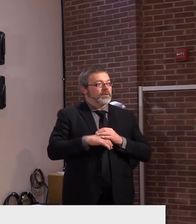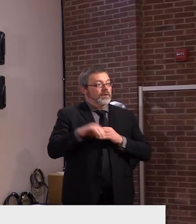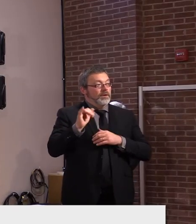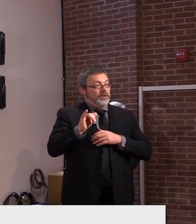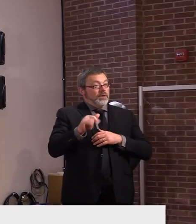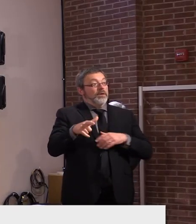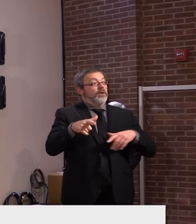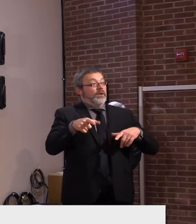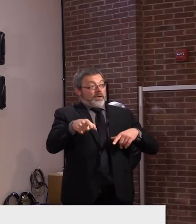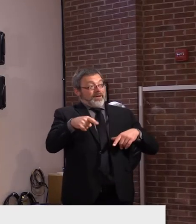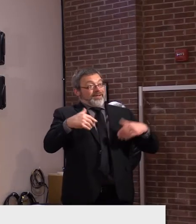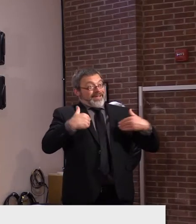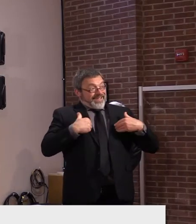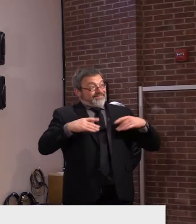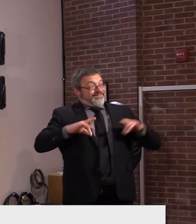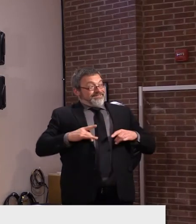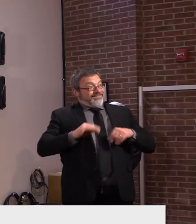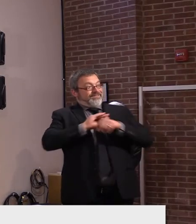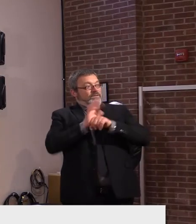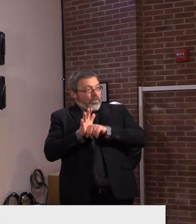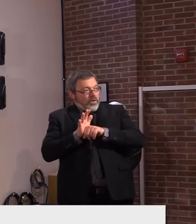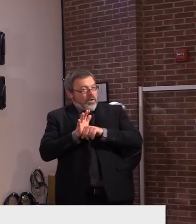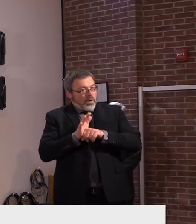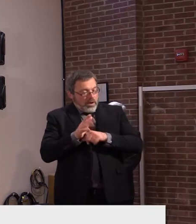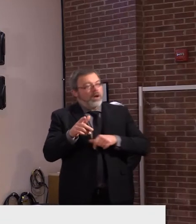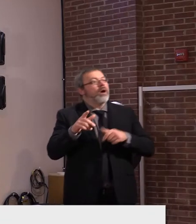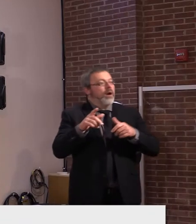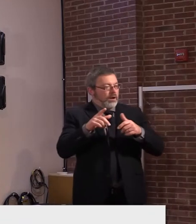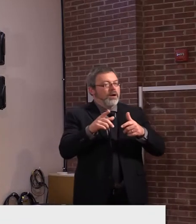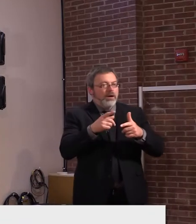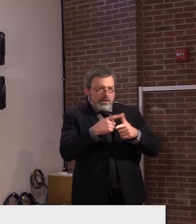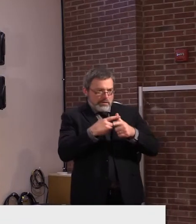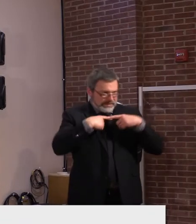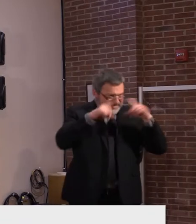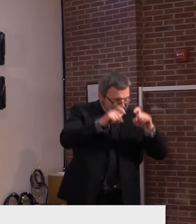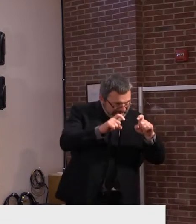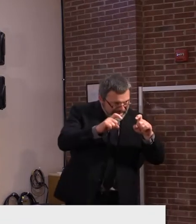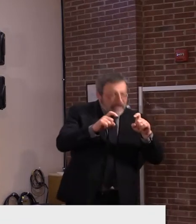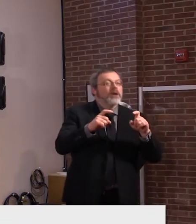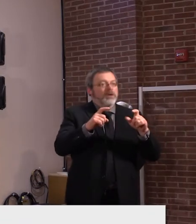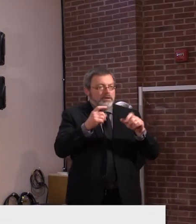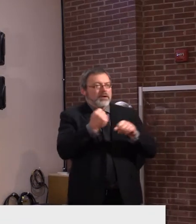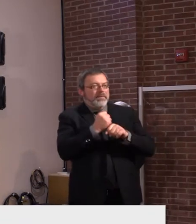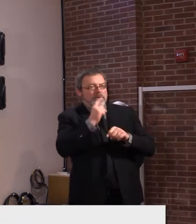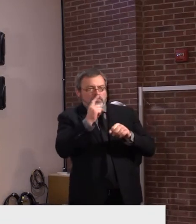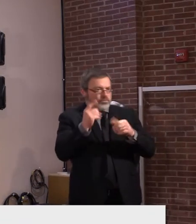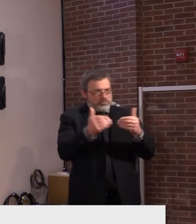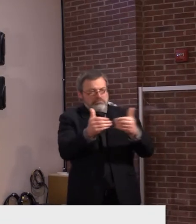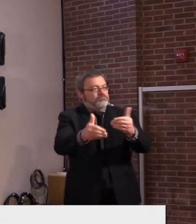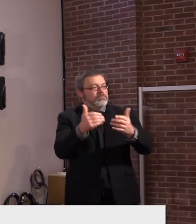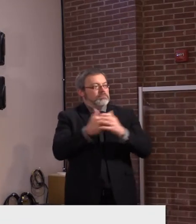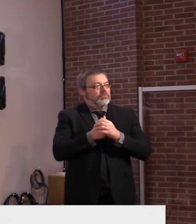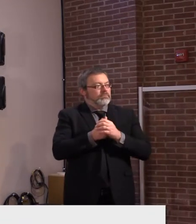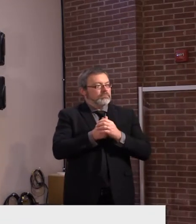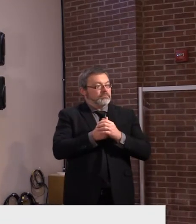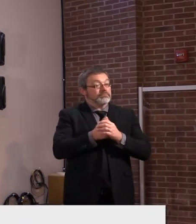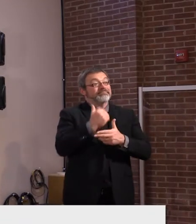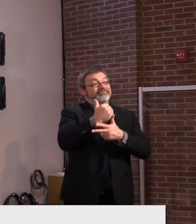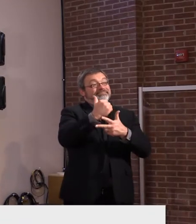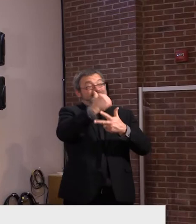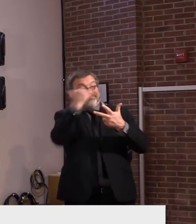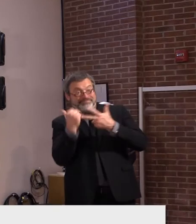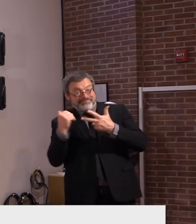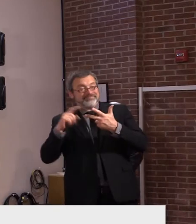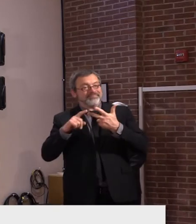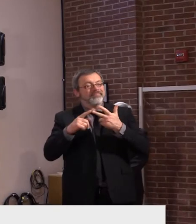may want to be tested. Finally, schools will have access to take-home PCR test kits they can give to students